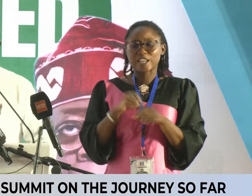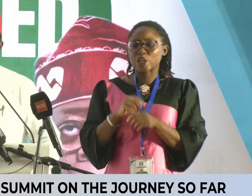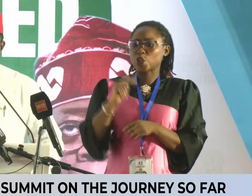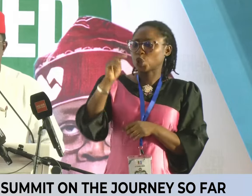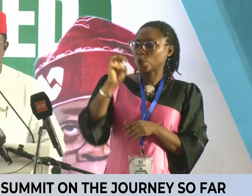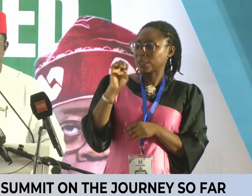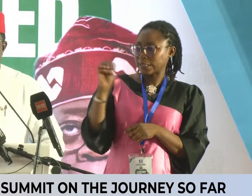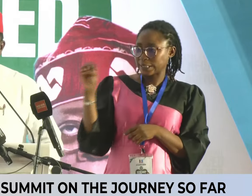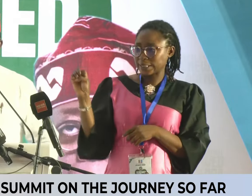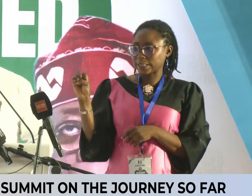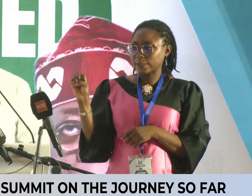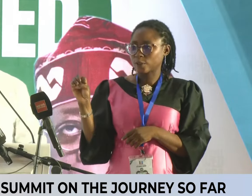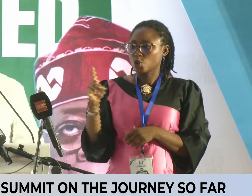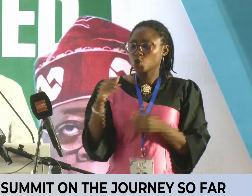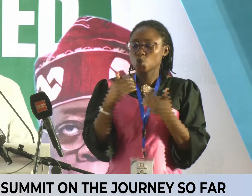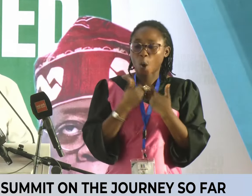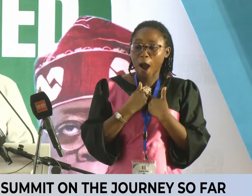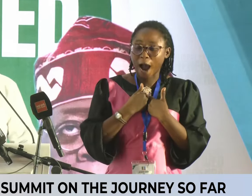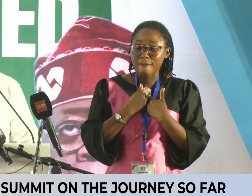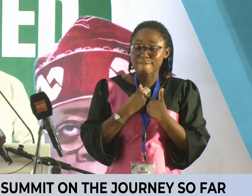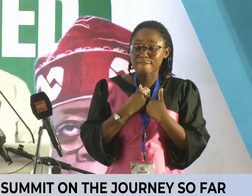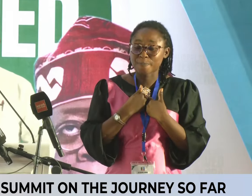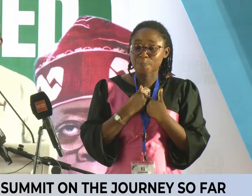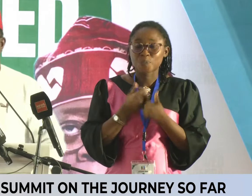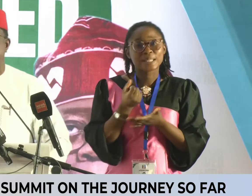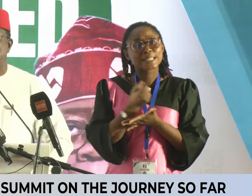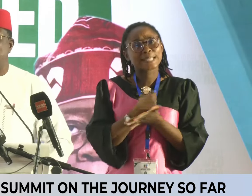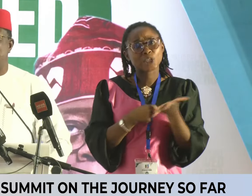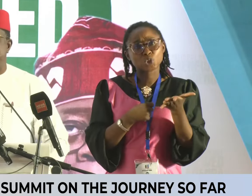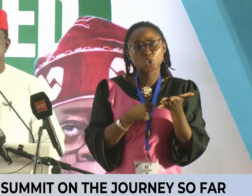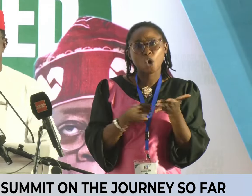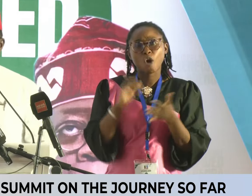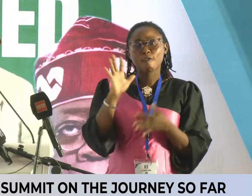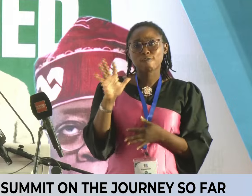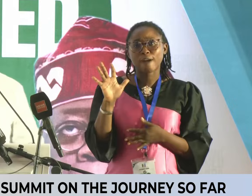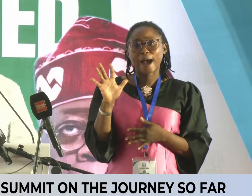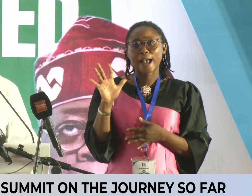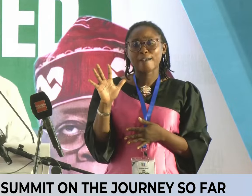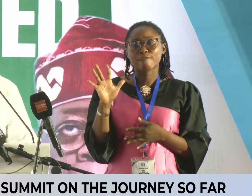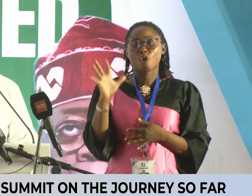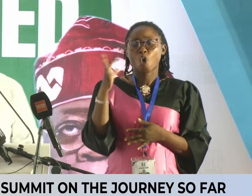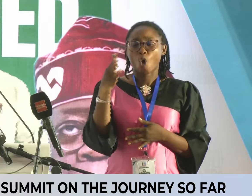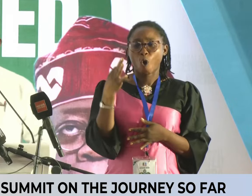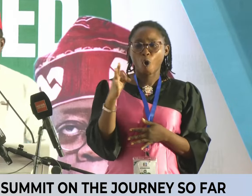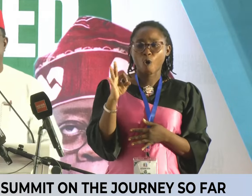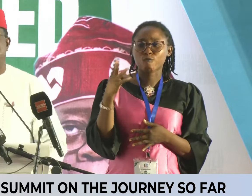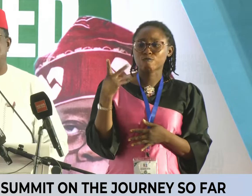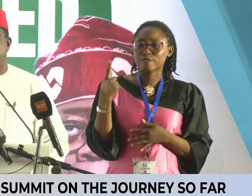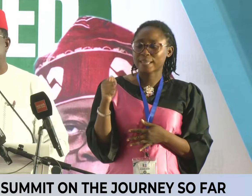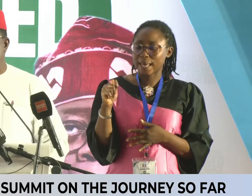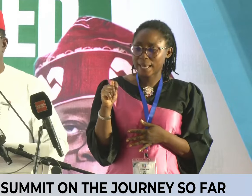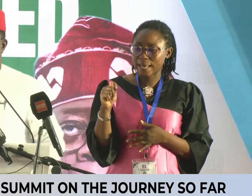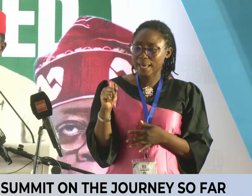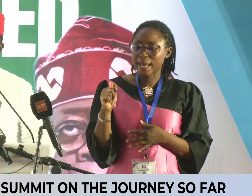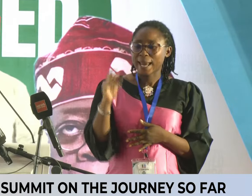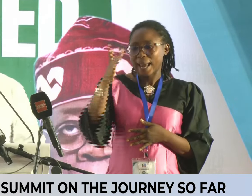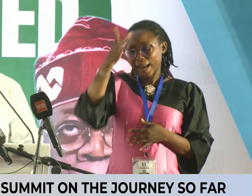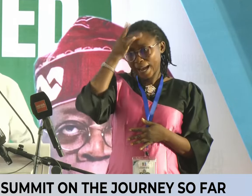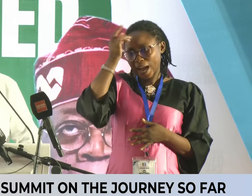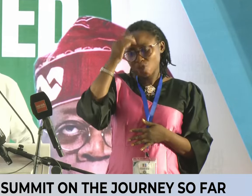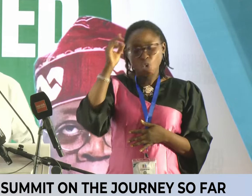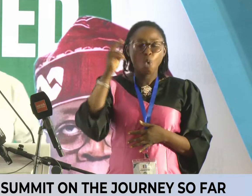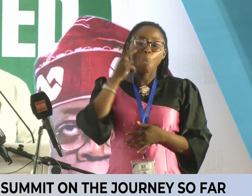northeast, you have the section 5 of the Kano